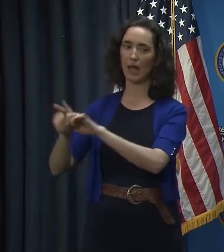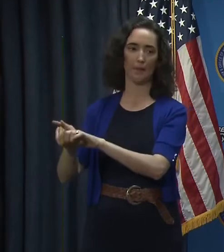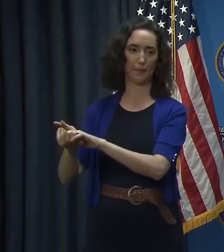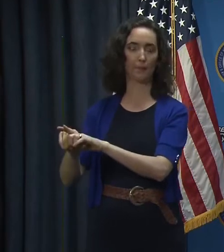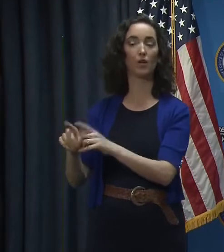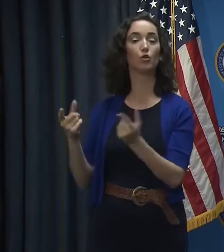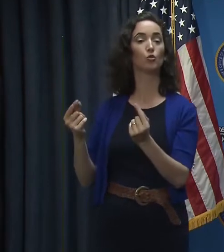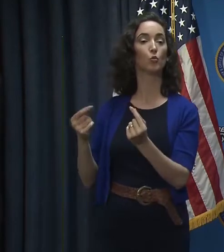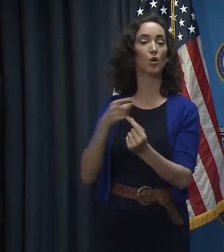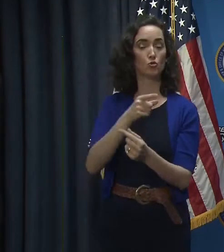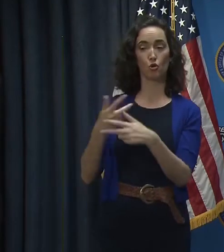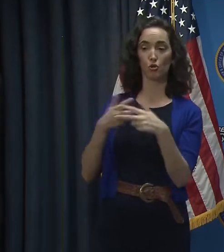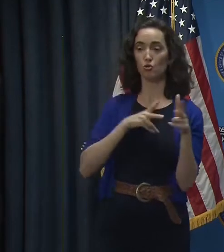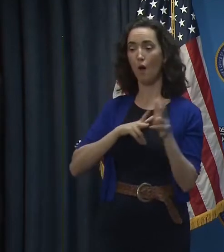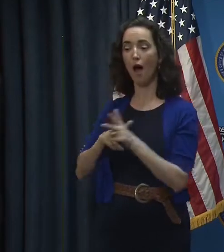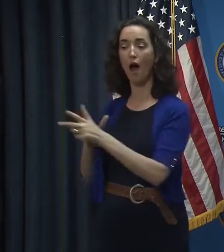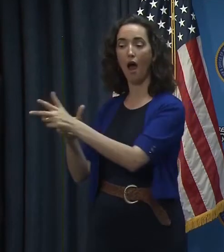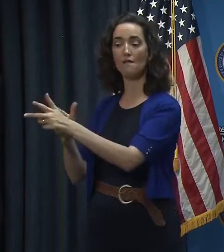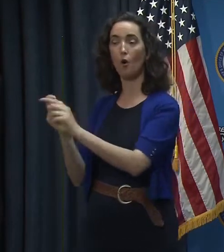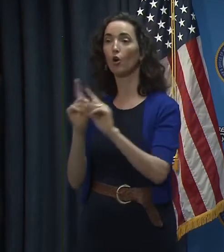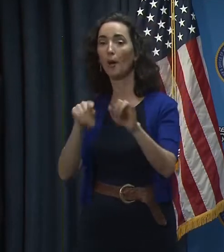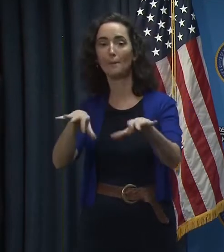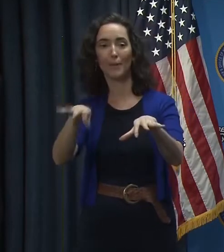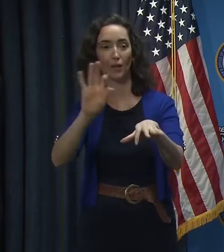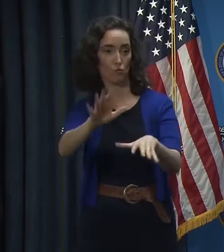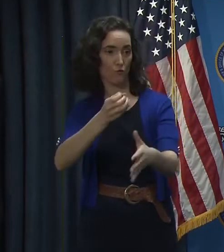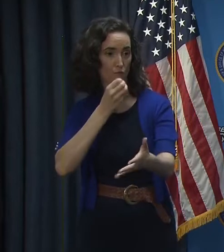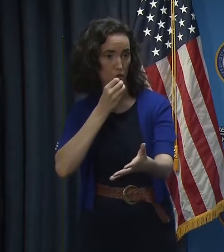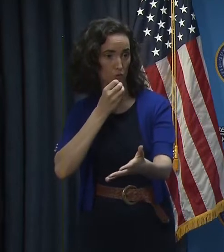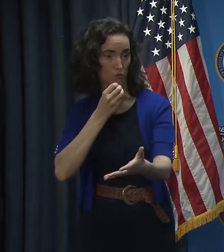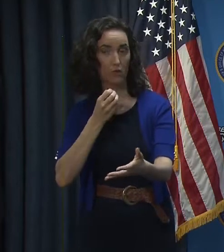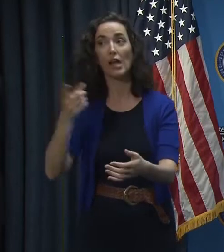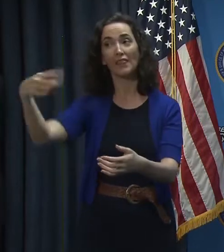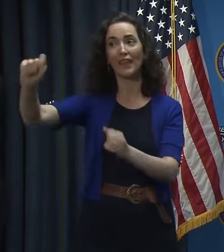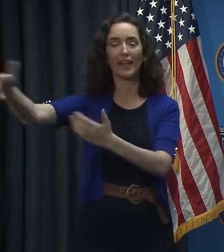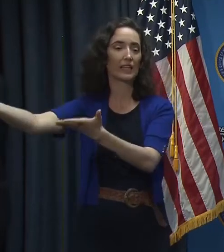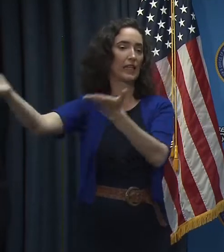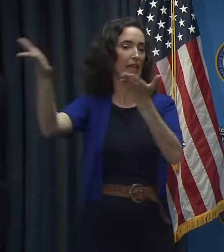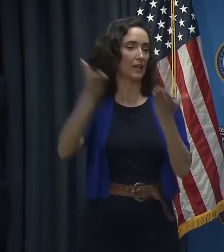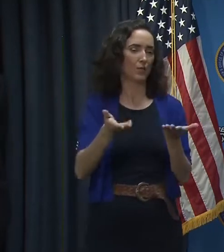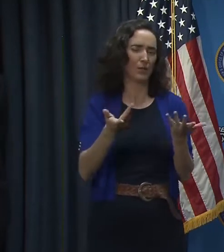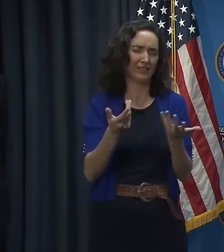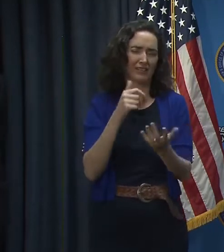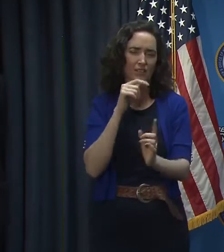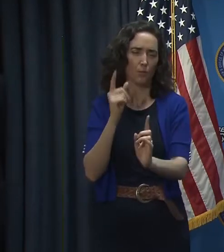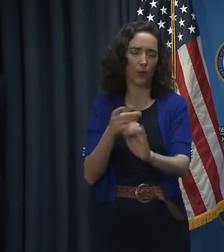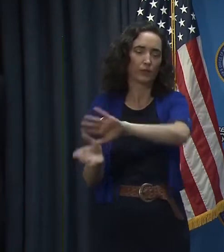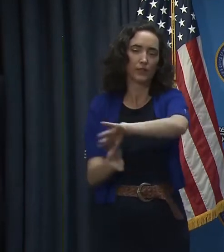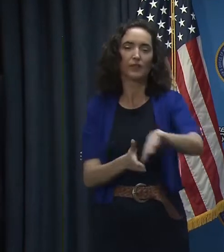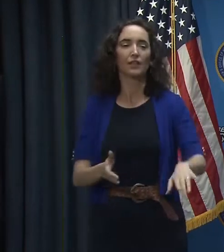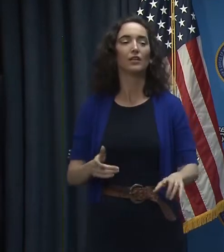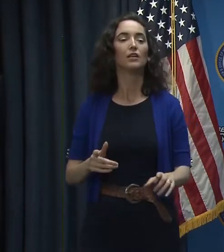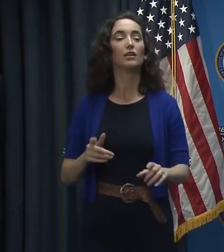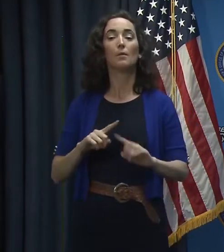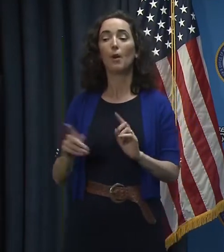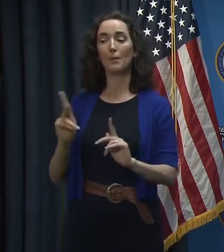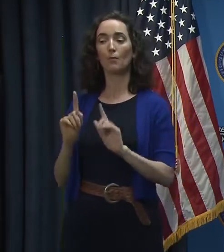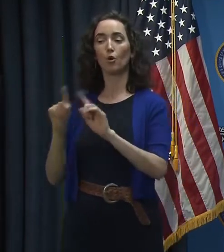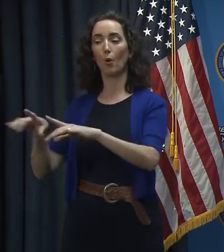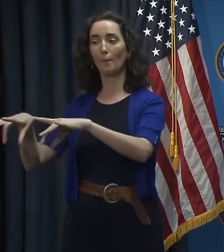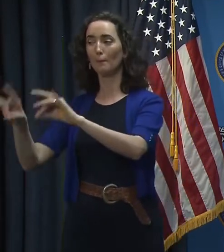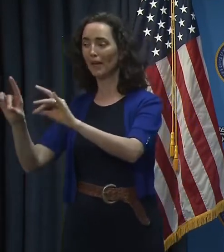through or pick up, and they can do delivery, but obviously we're not talking about delivery. But for those people picking up,